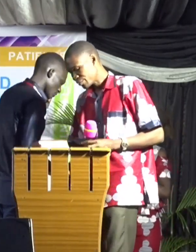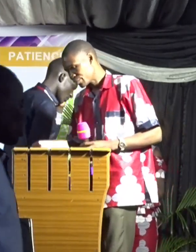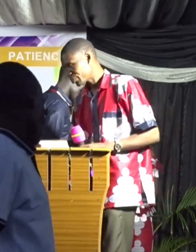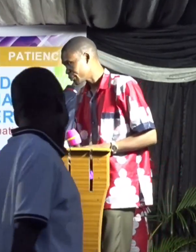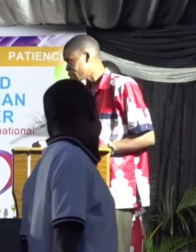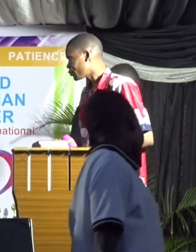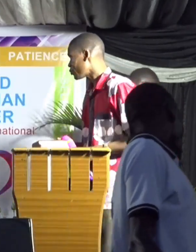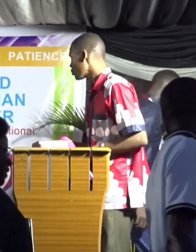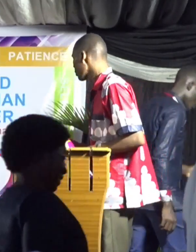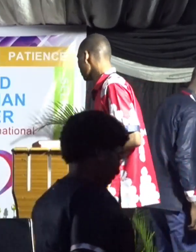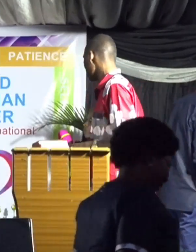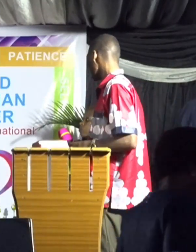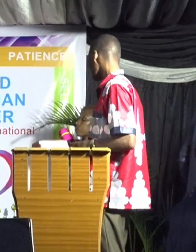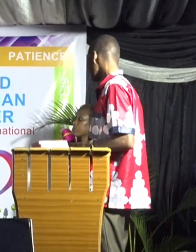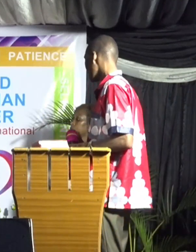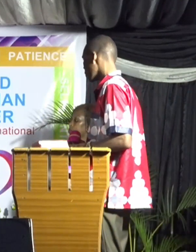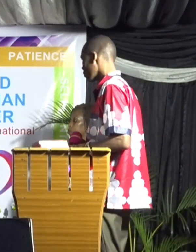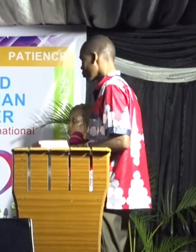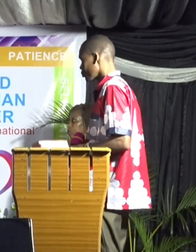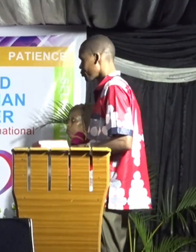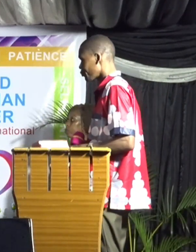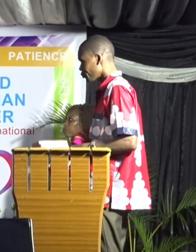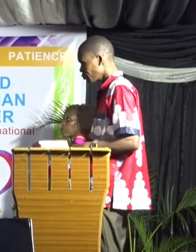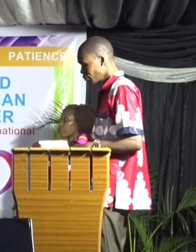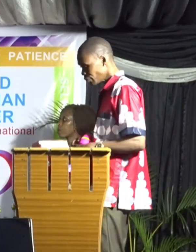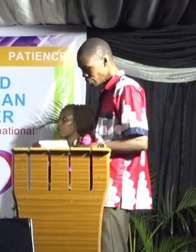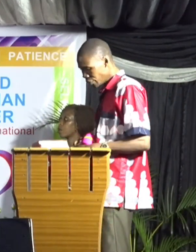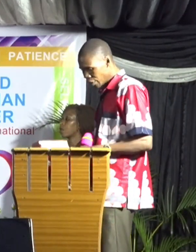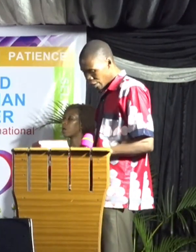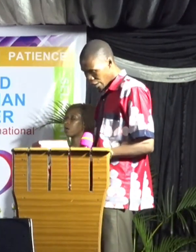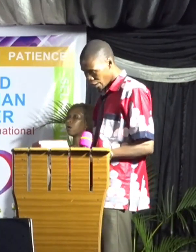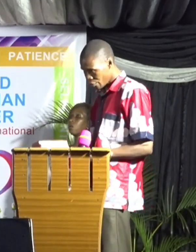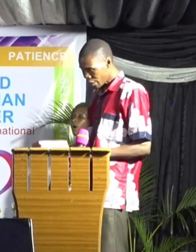Awatali gwe moyo pulila sisobola